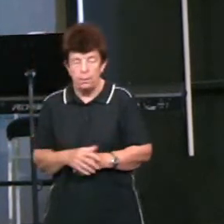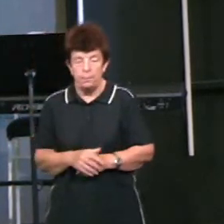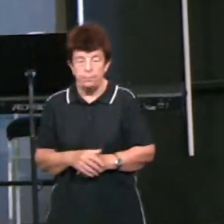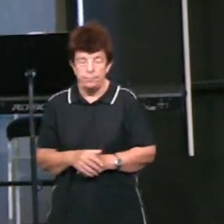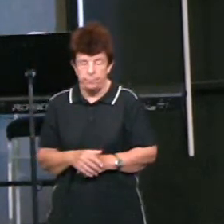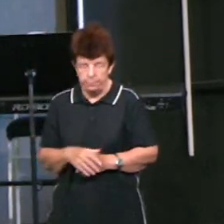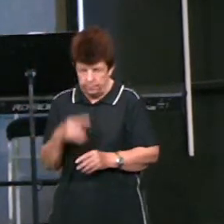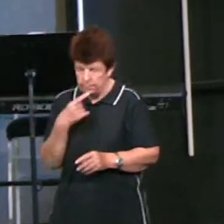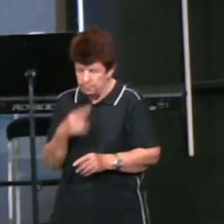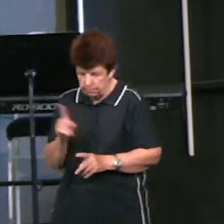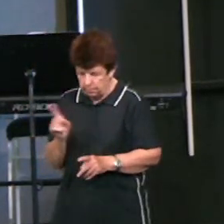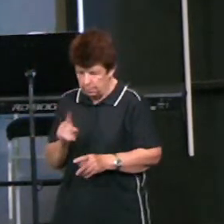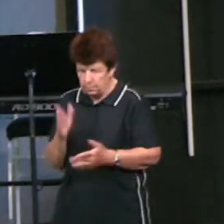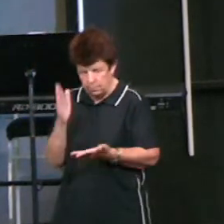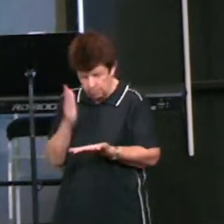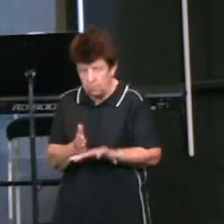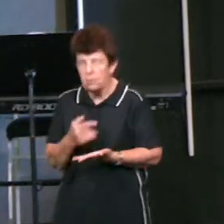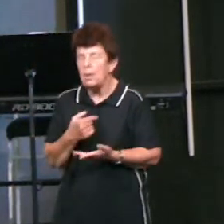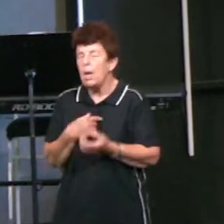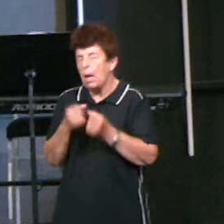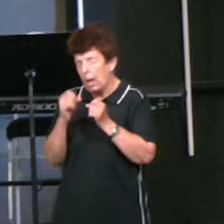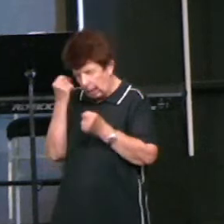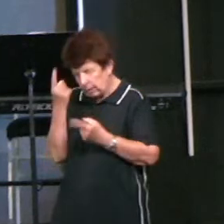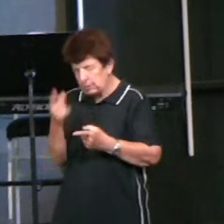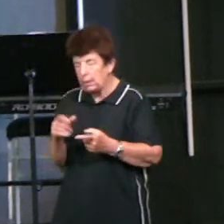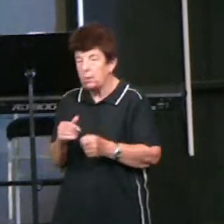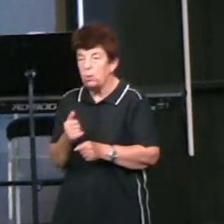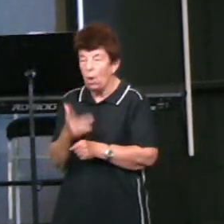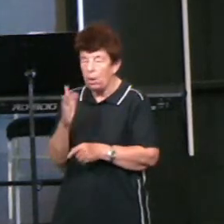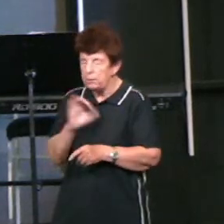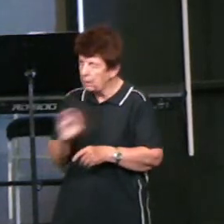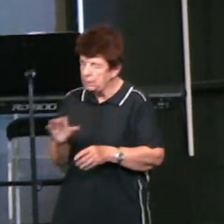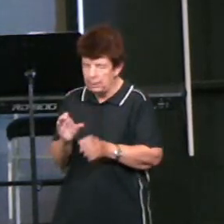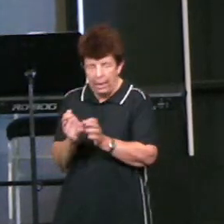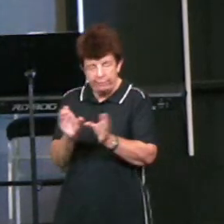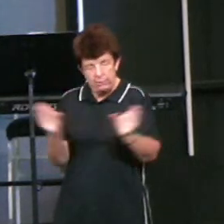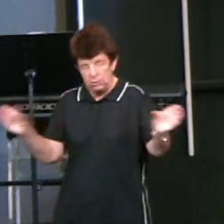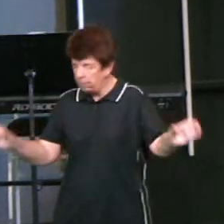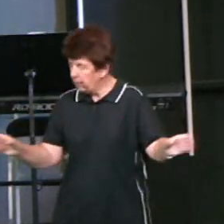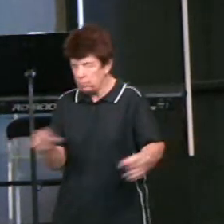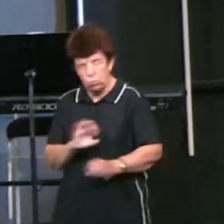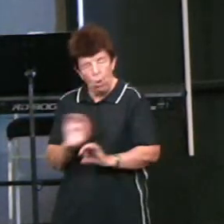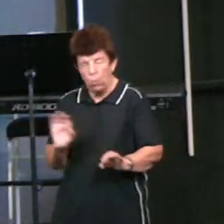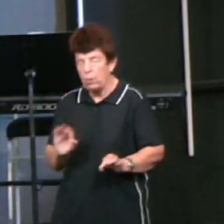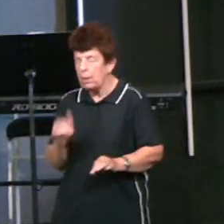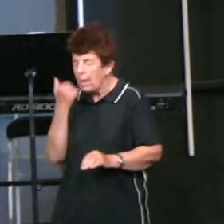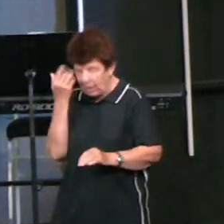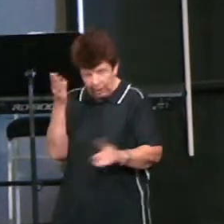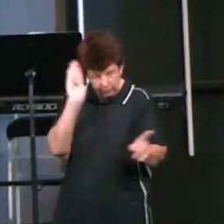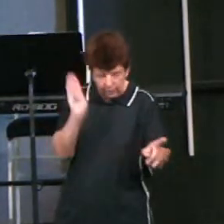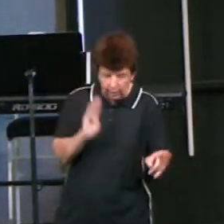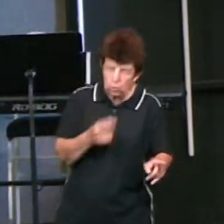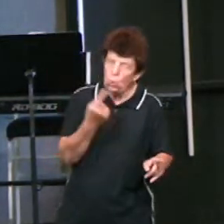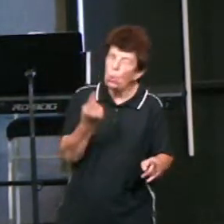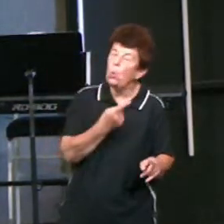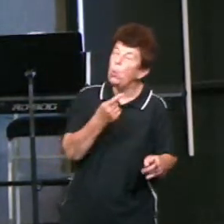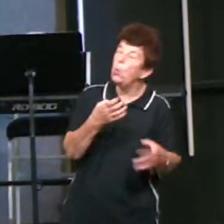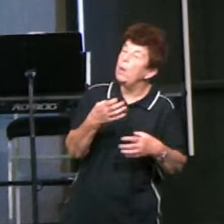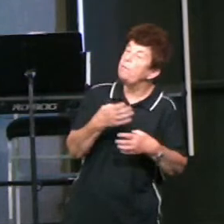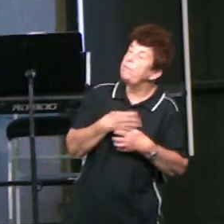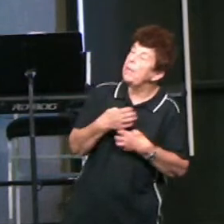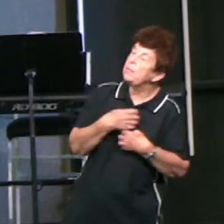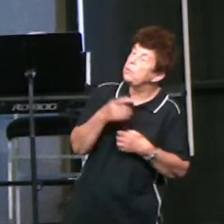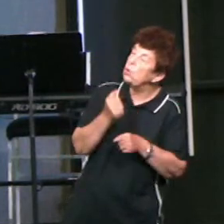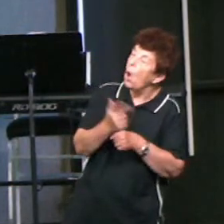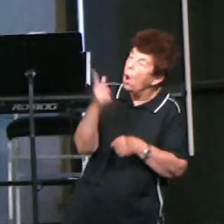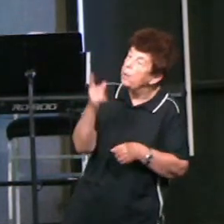he says this statement, "Truly I understand that God shows no partiality, but in every nation anyone who fears him